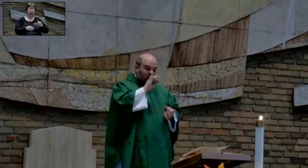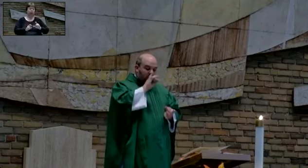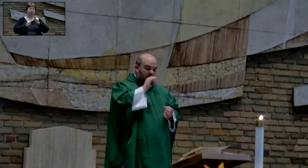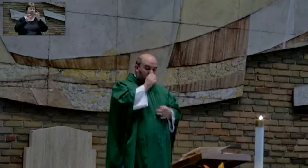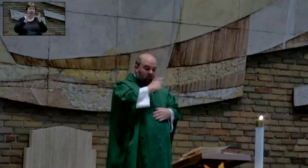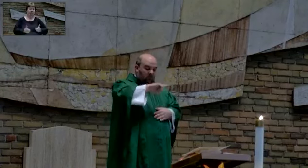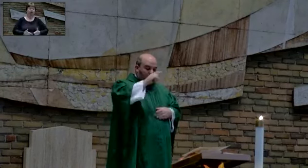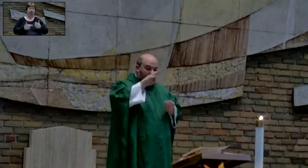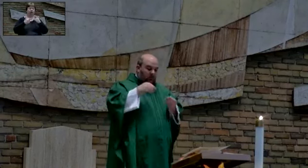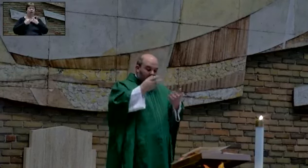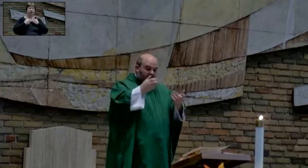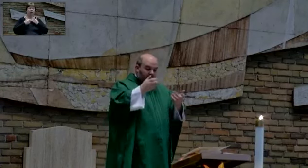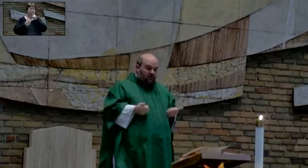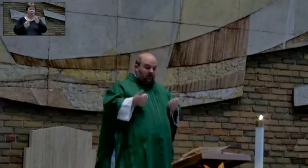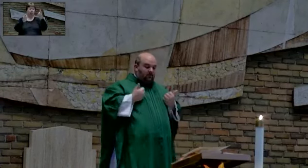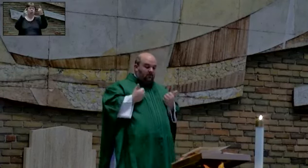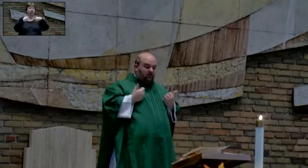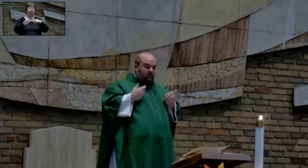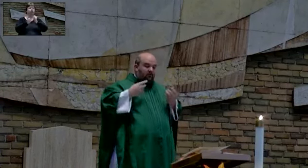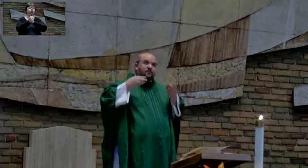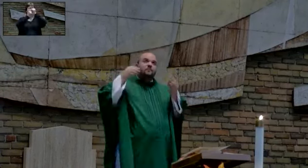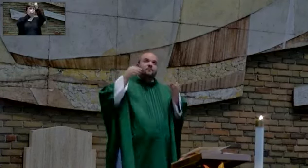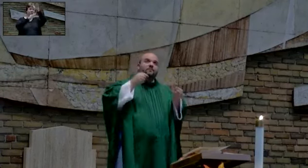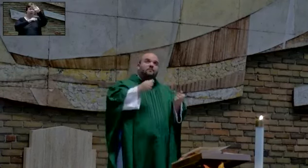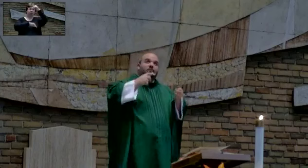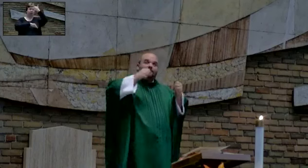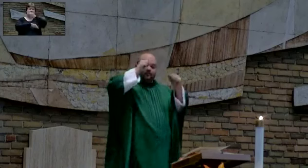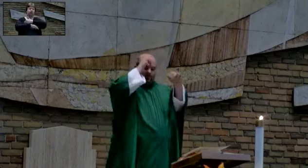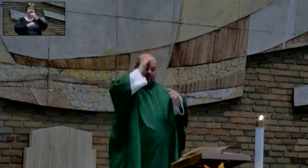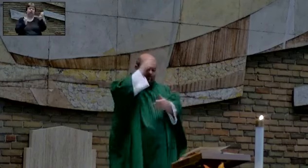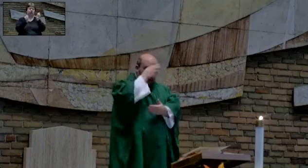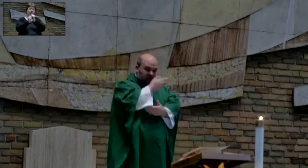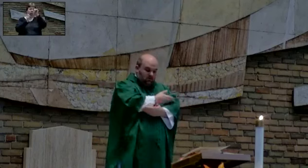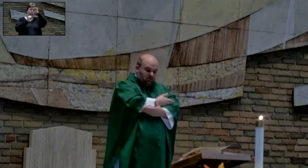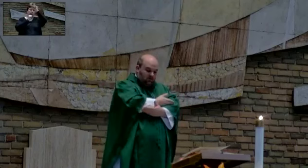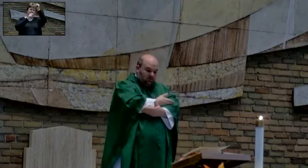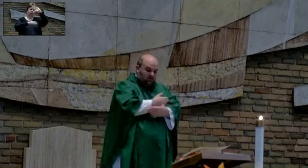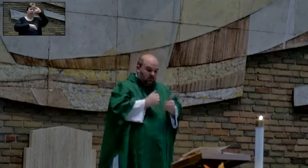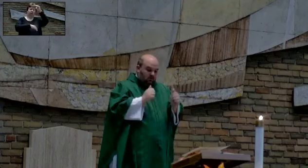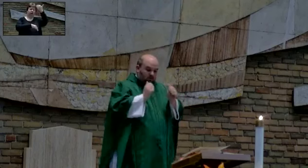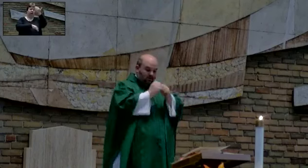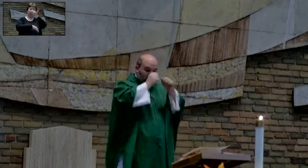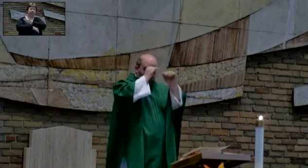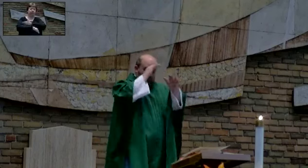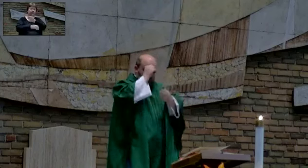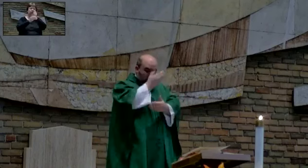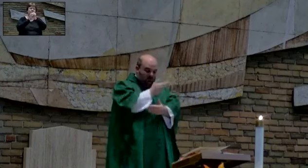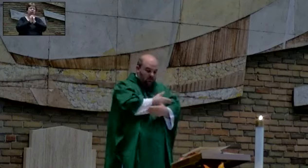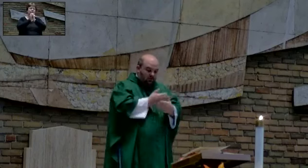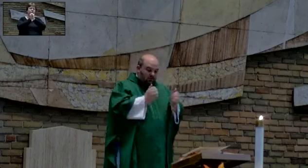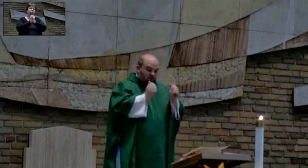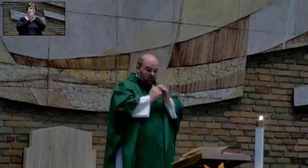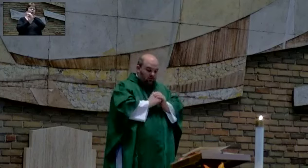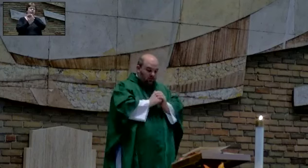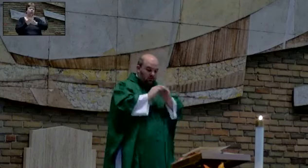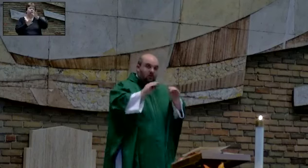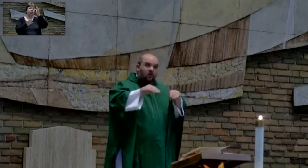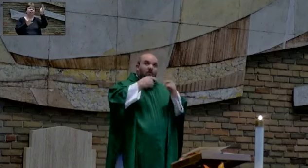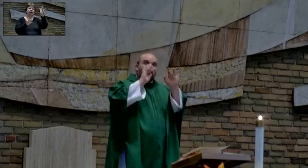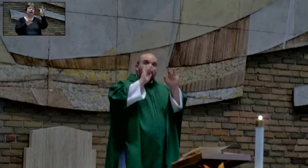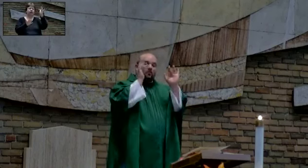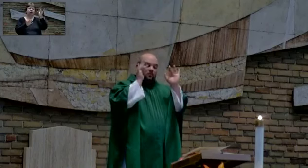the Lord, the giver of life, who proceeds from the Father and the Son, who with the Father and Son is adored